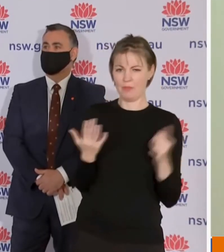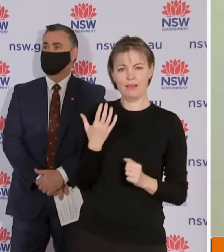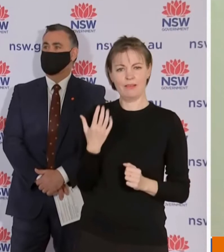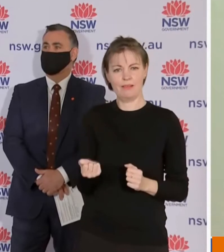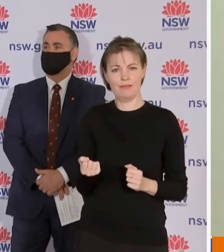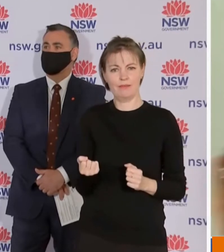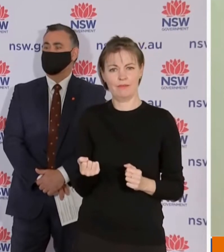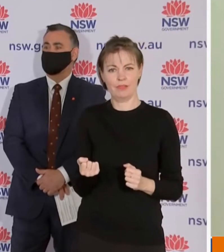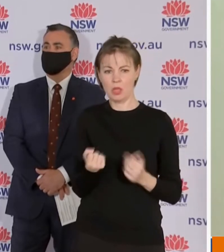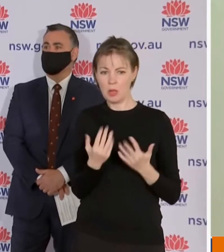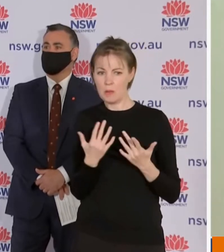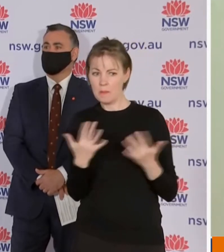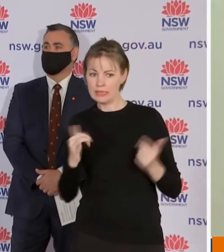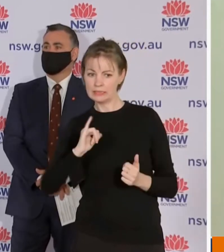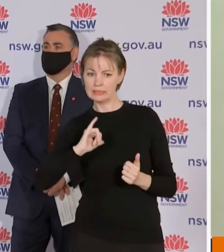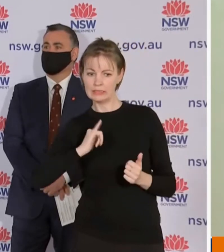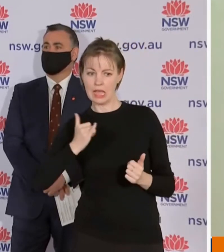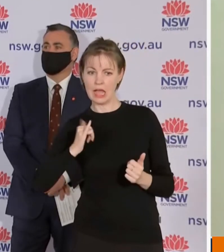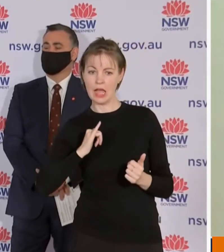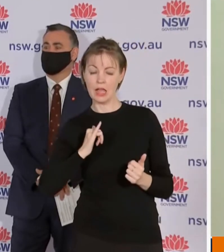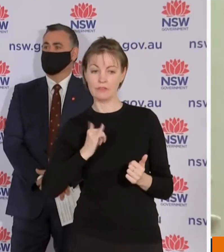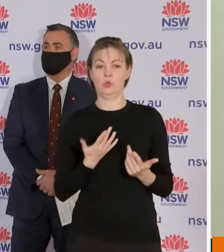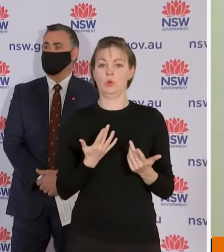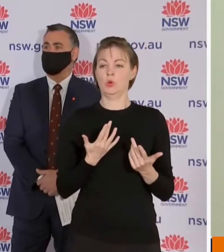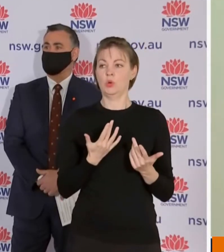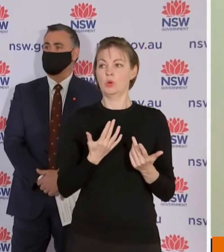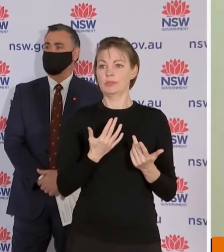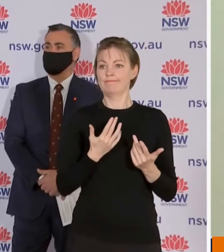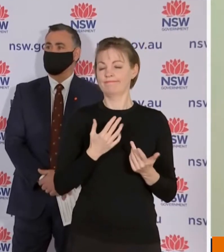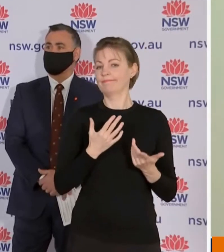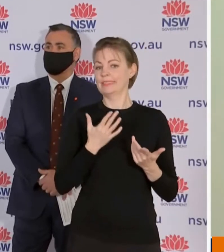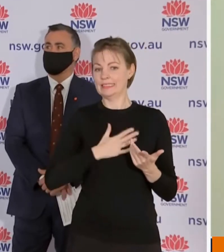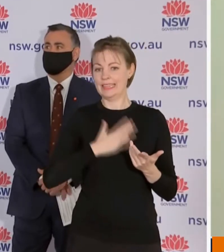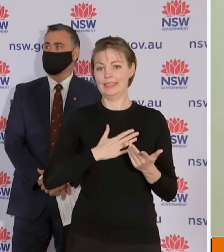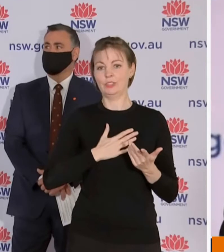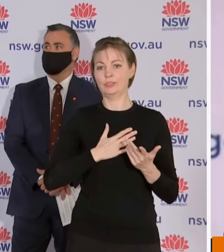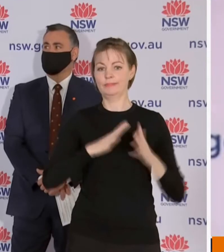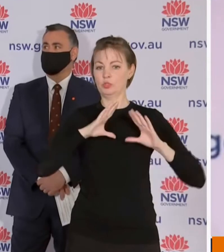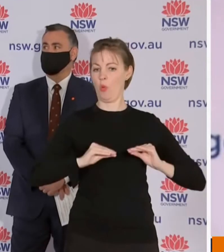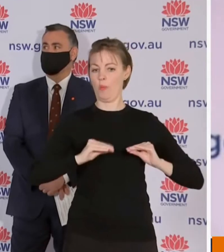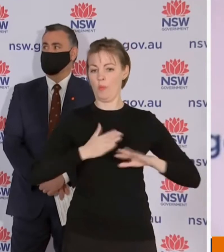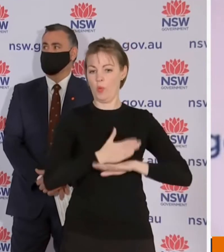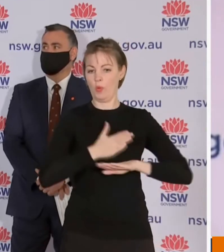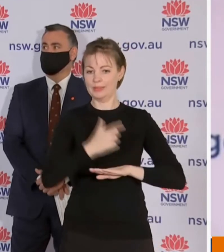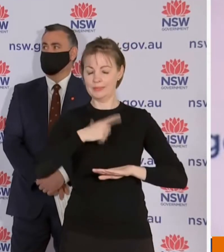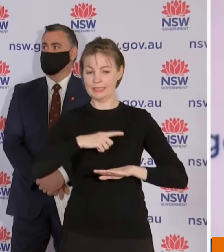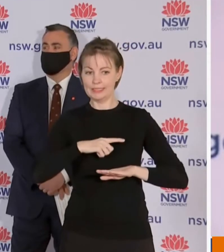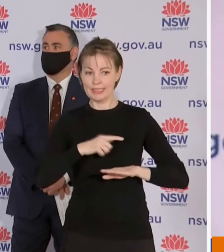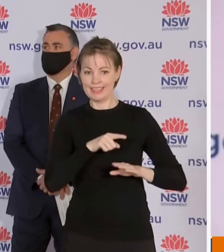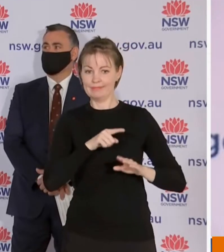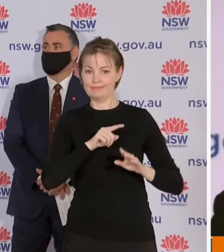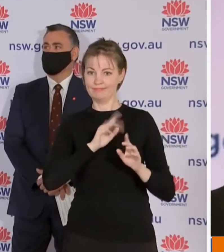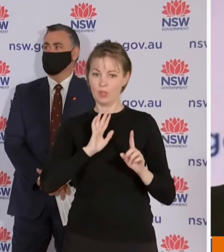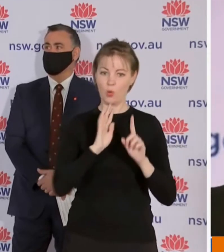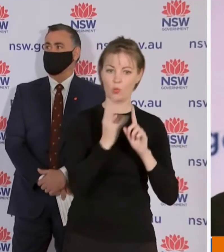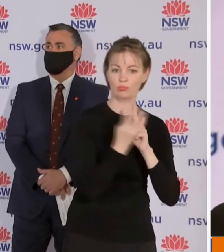being taken offline because they're becoming close contacts at hospitals. Do we need to source more? Well, as Michelle just